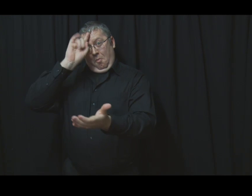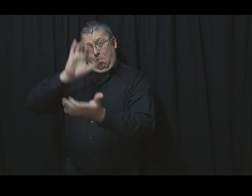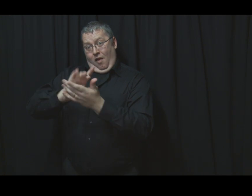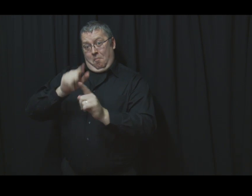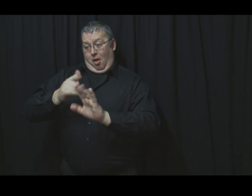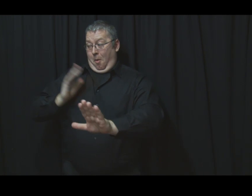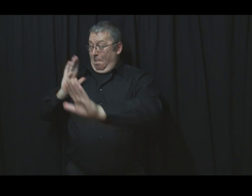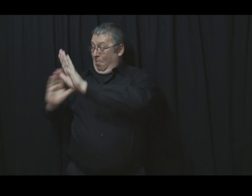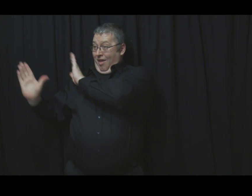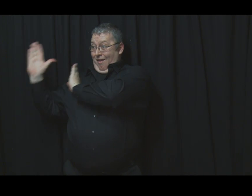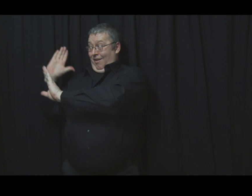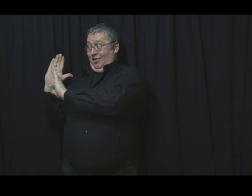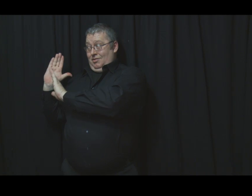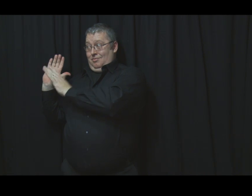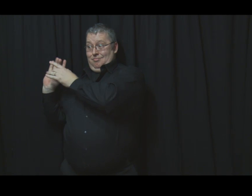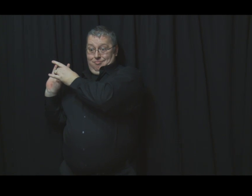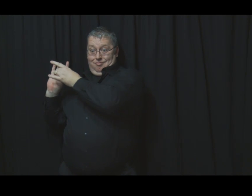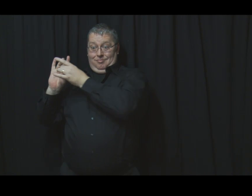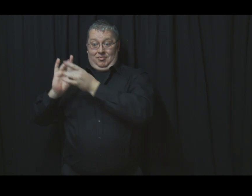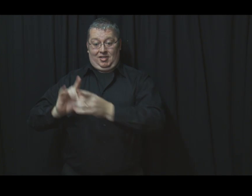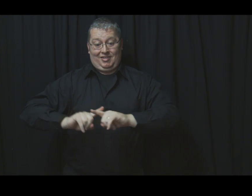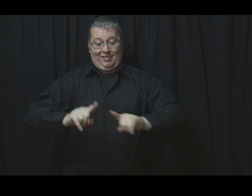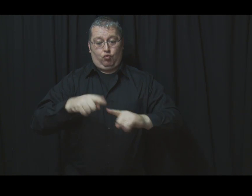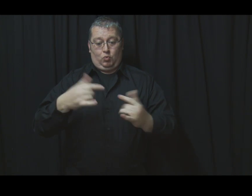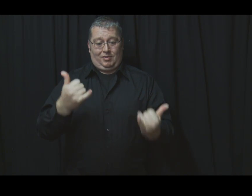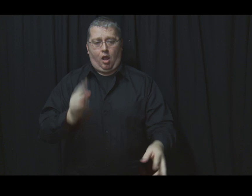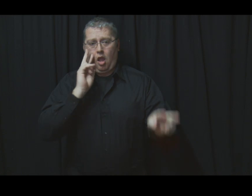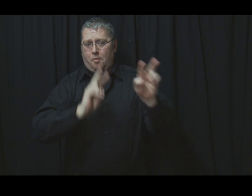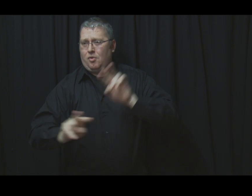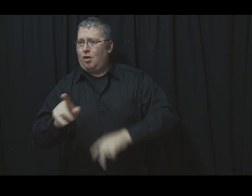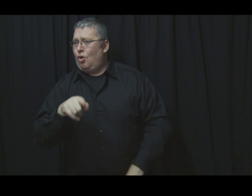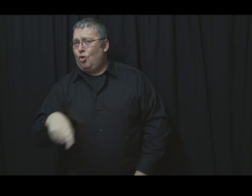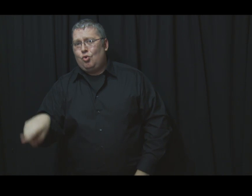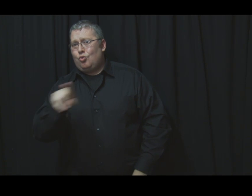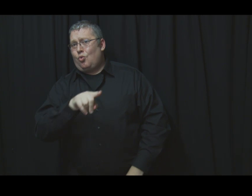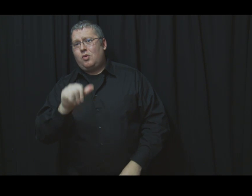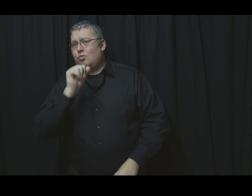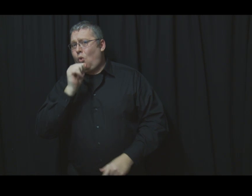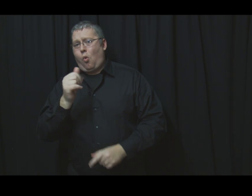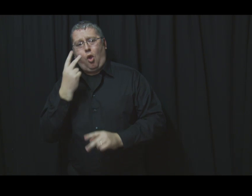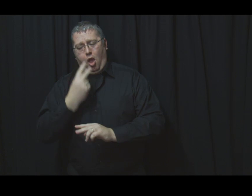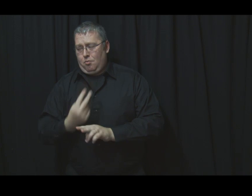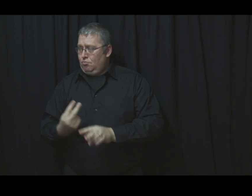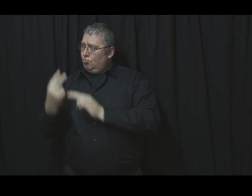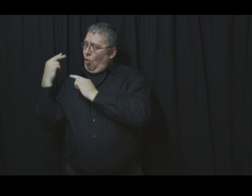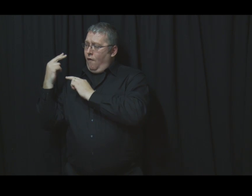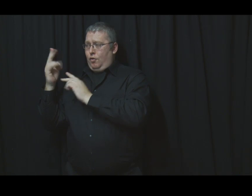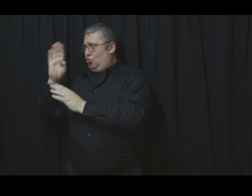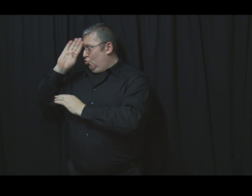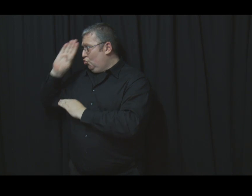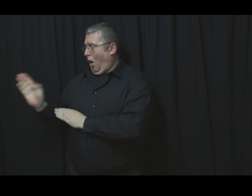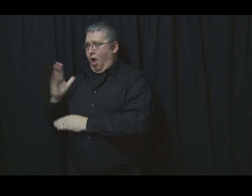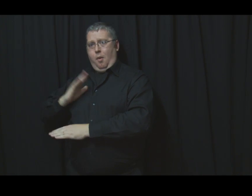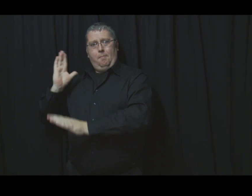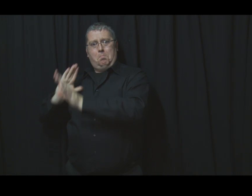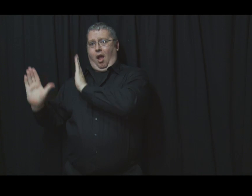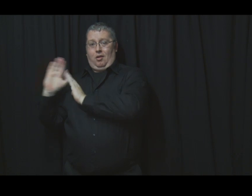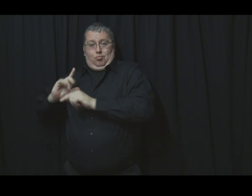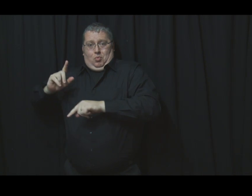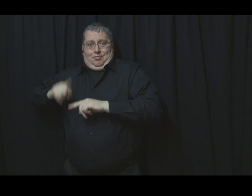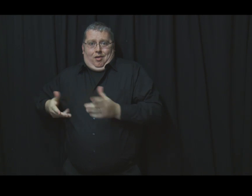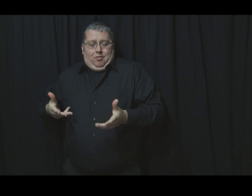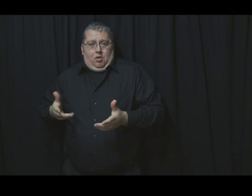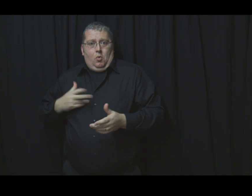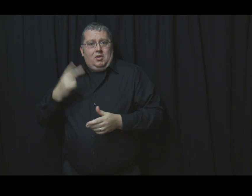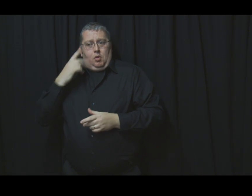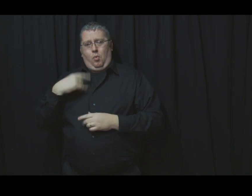past as different to what you're observing in the present. You don't observe the past directly. Even when